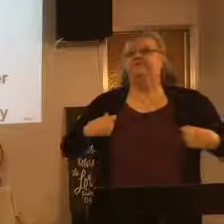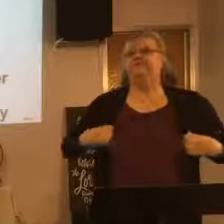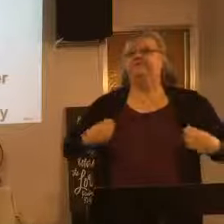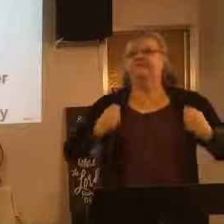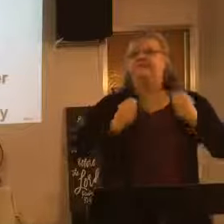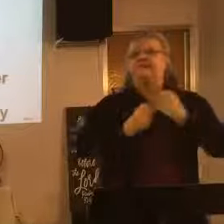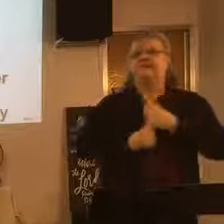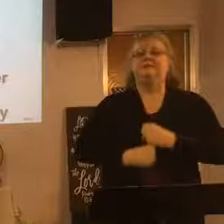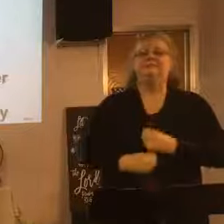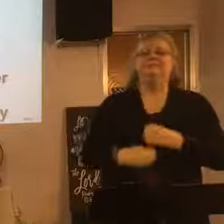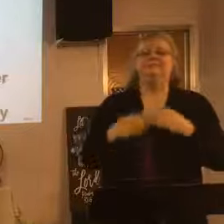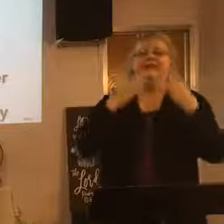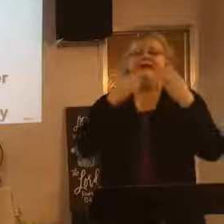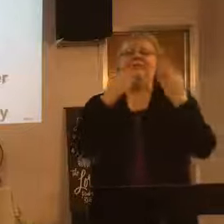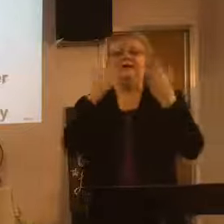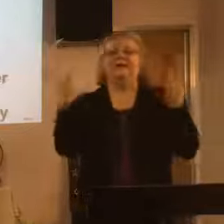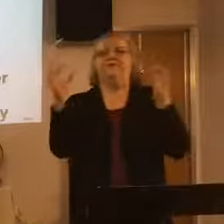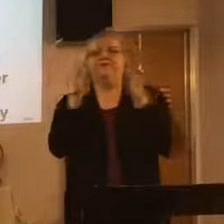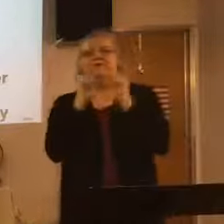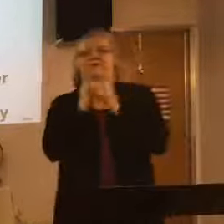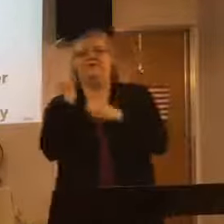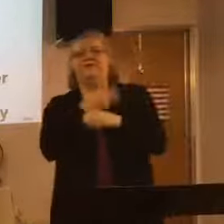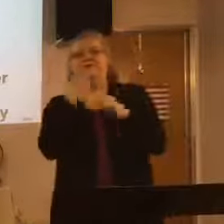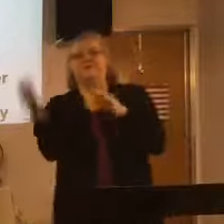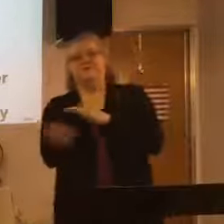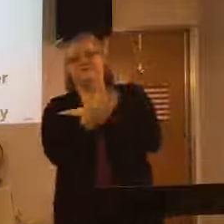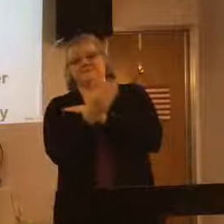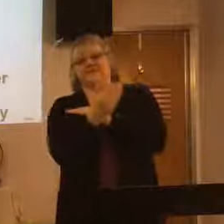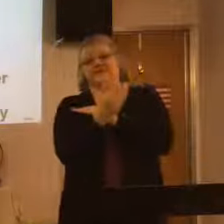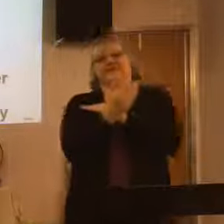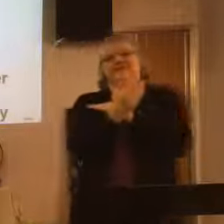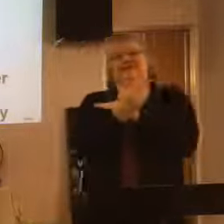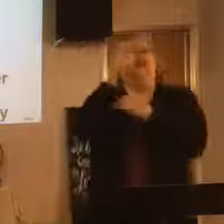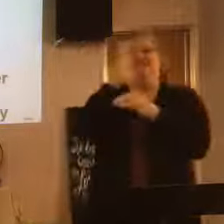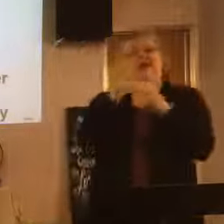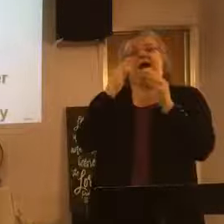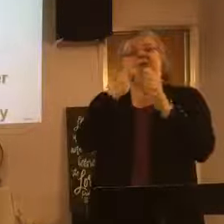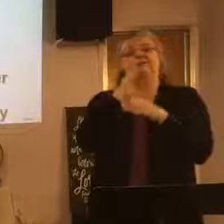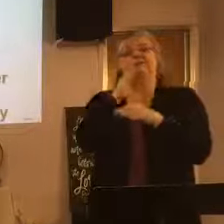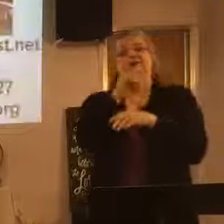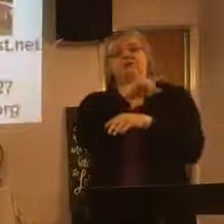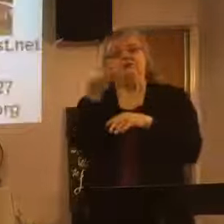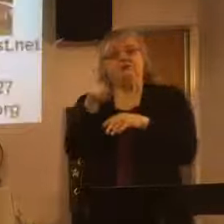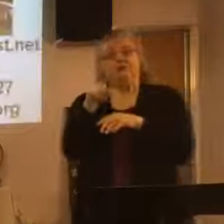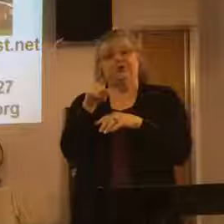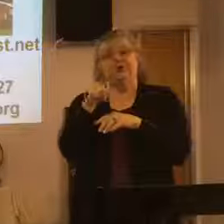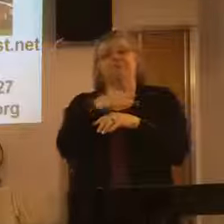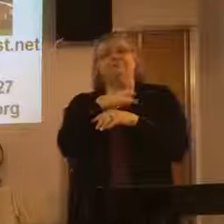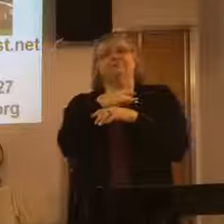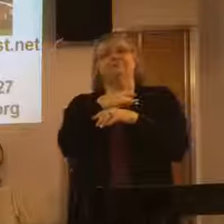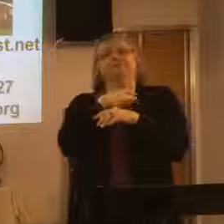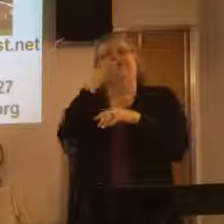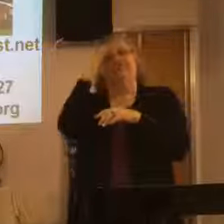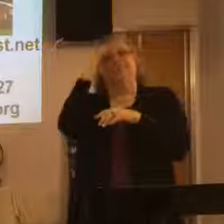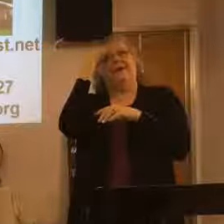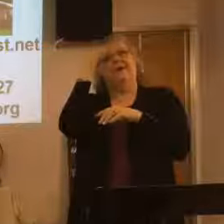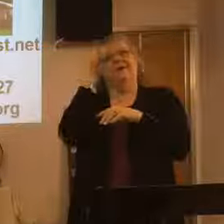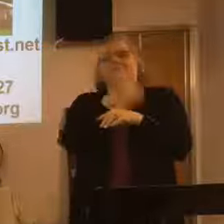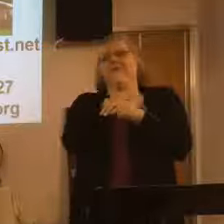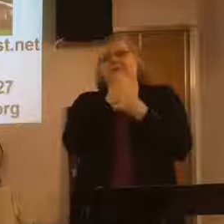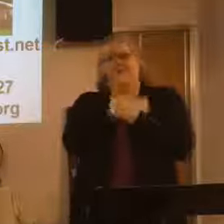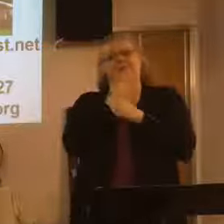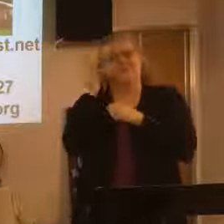Thank you for joining us this morning. If God has spoken to you, we'd love to hear about it. You